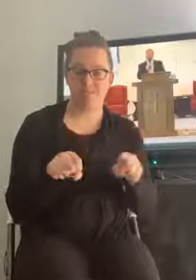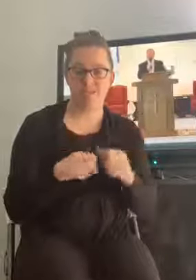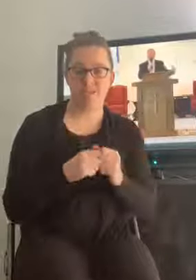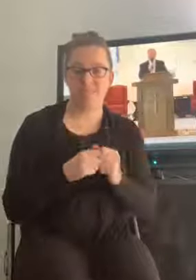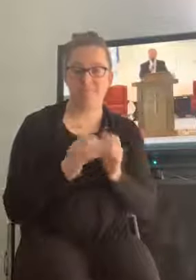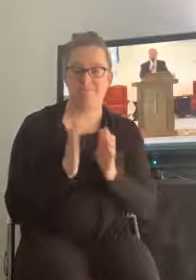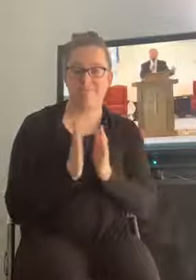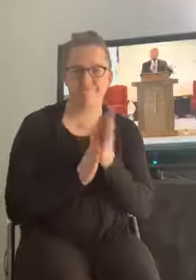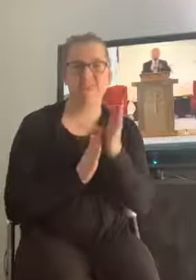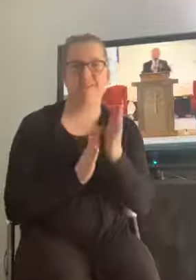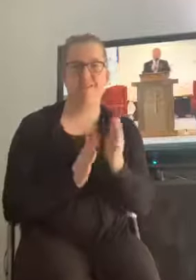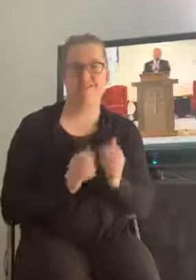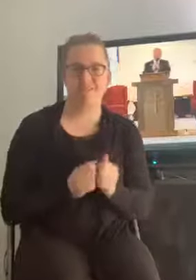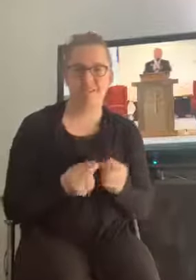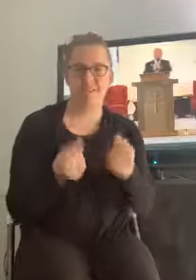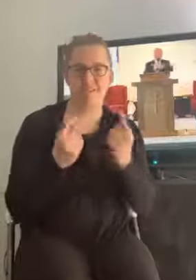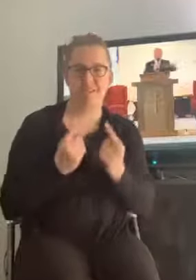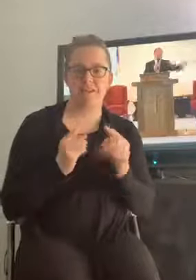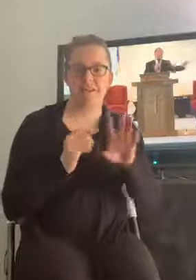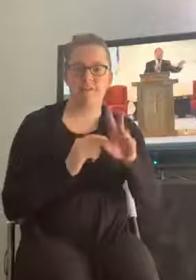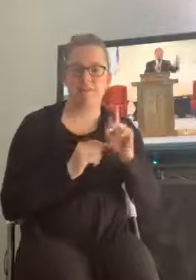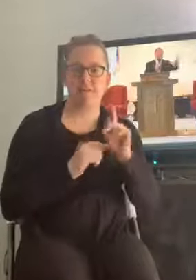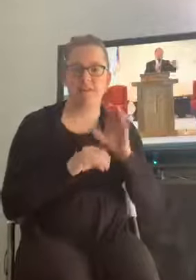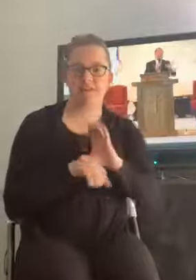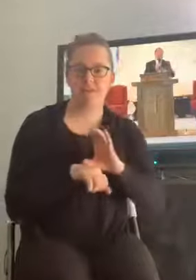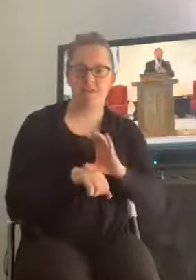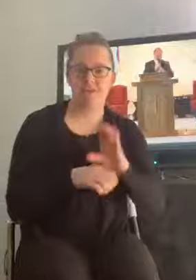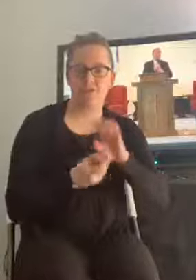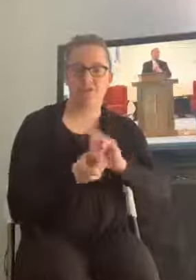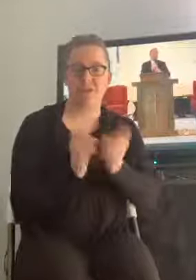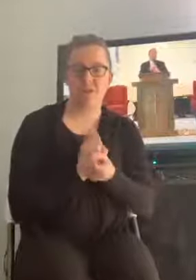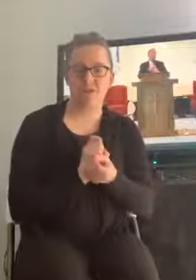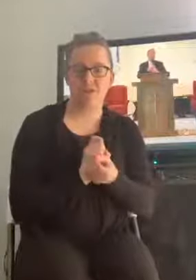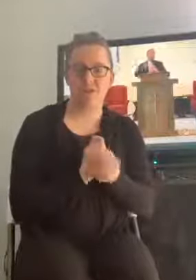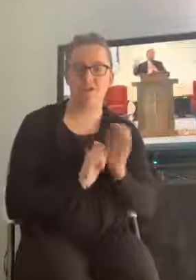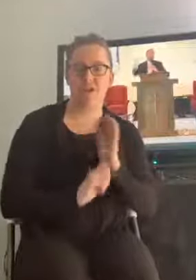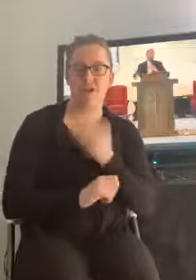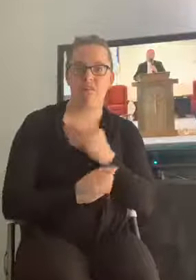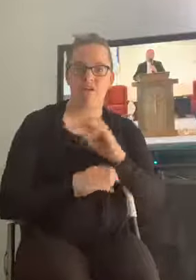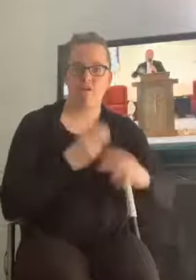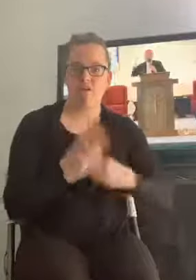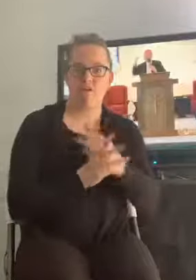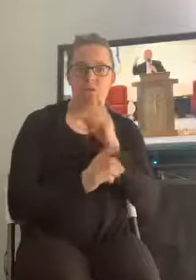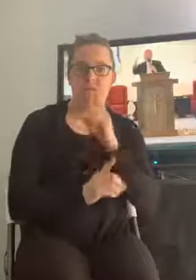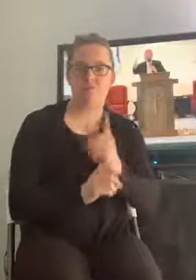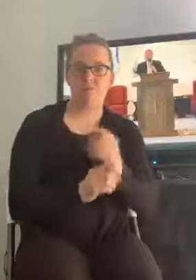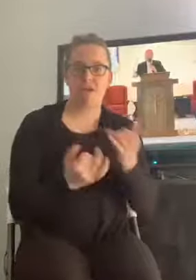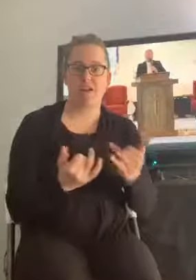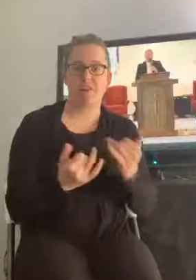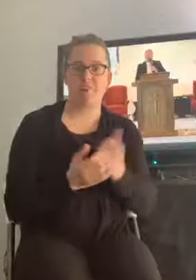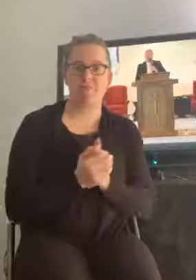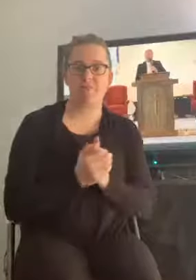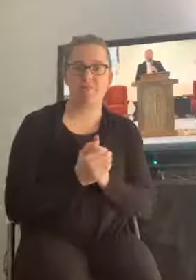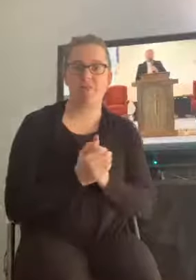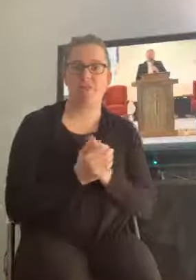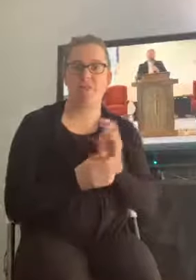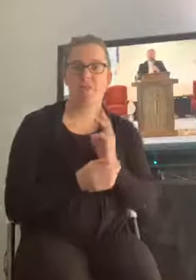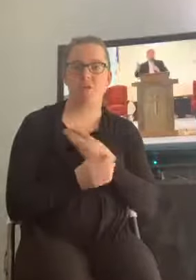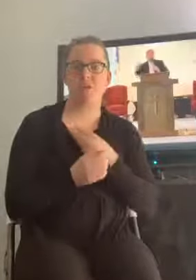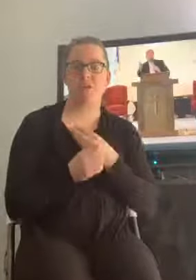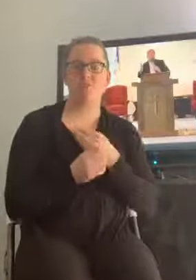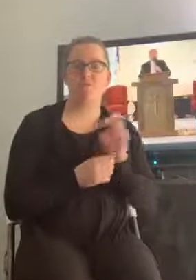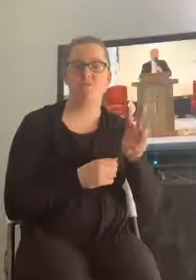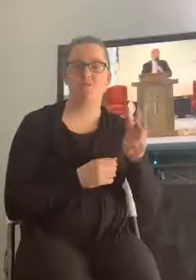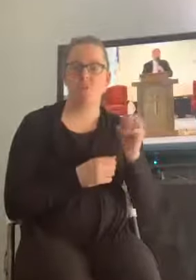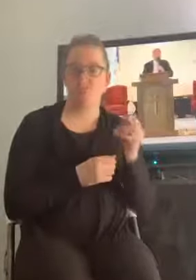magic wand or do something, we would change the reality that we find ourselves in right now. Where we would be able to gather again on Sunday